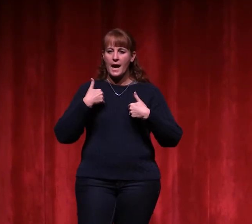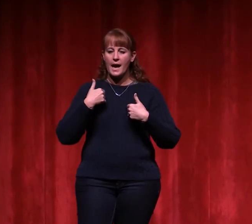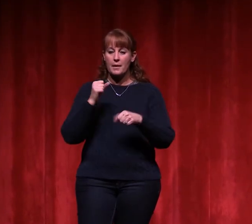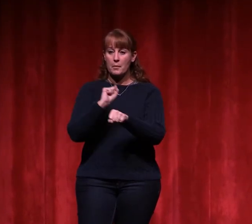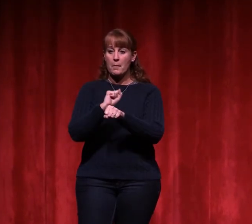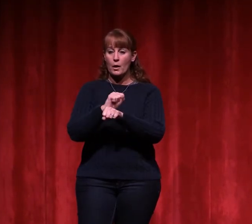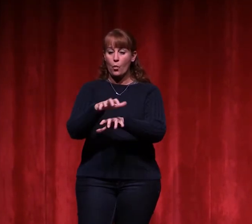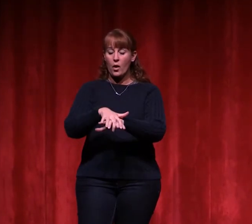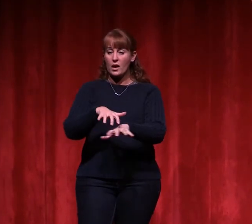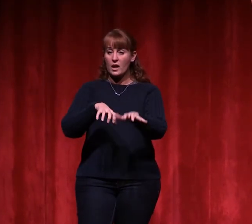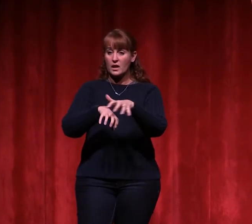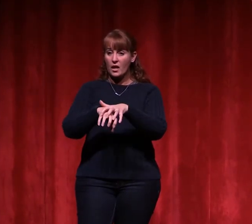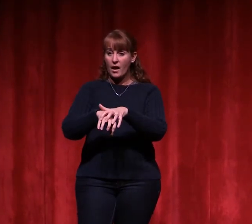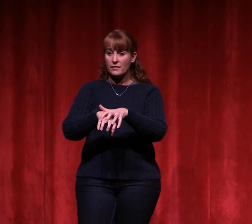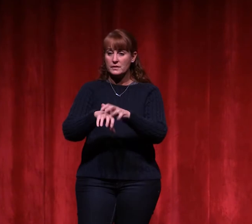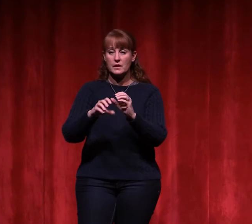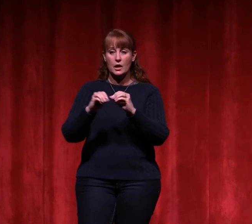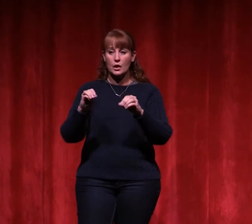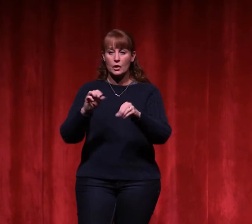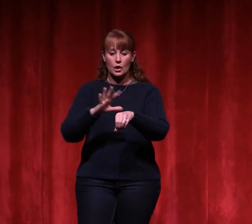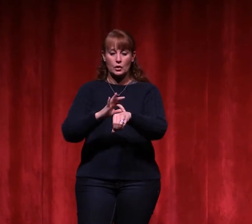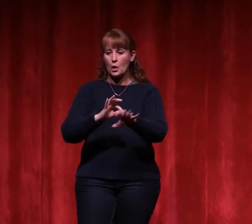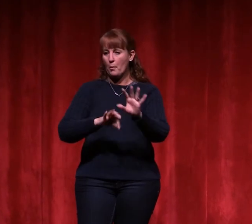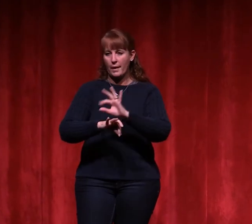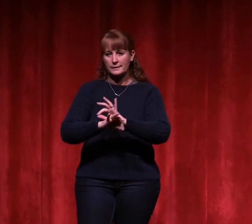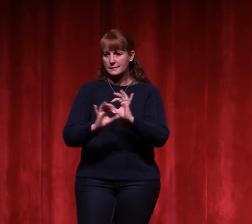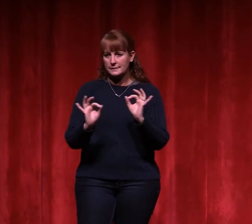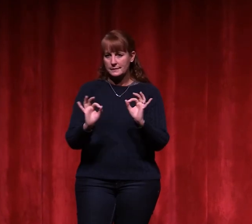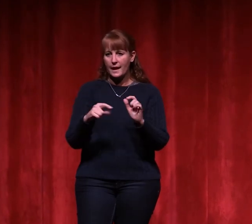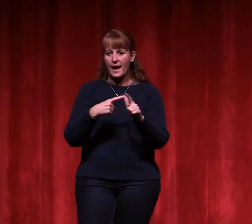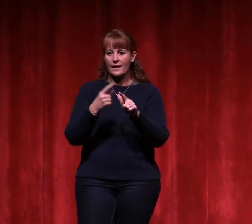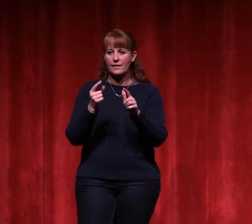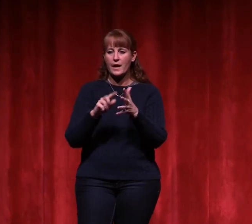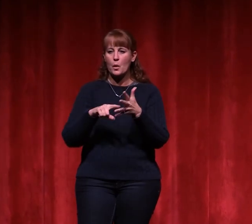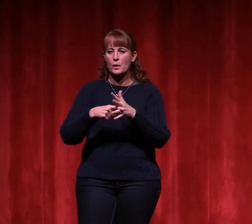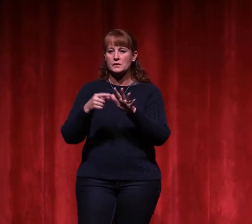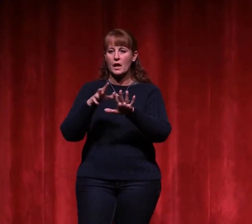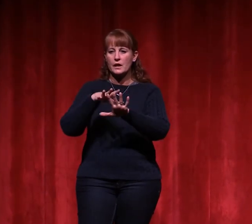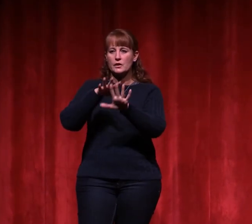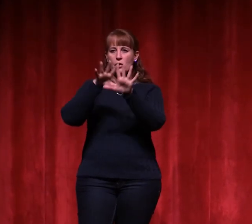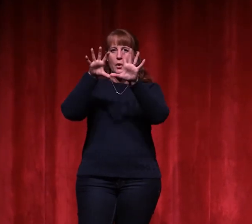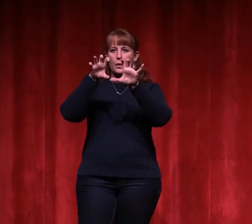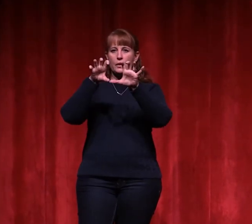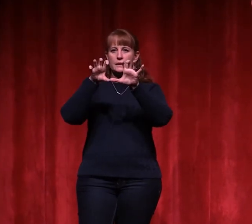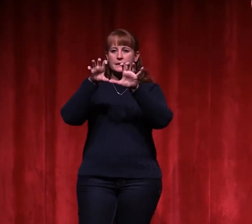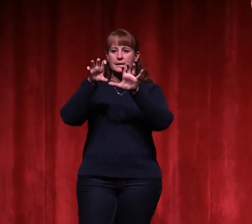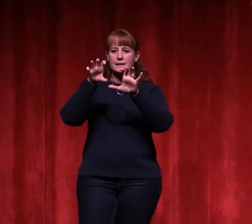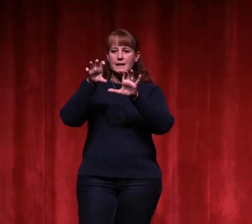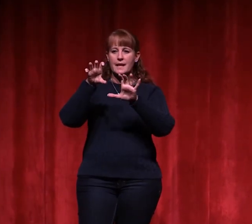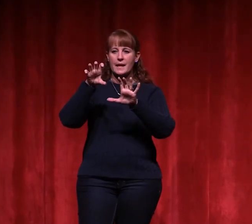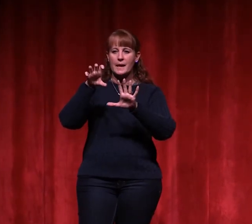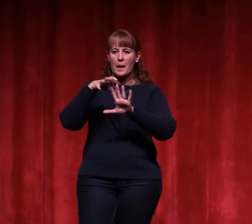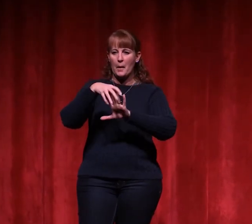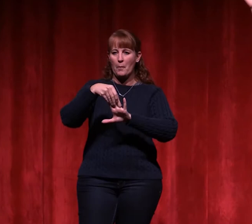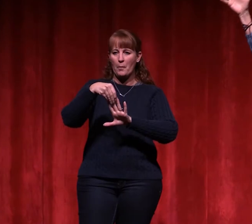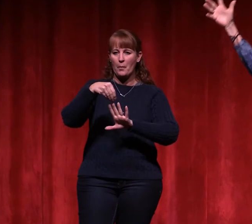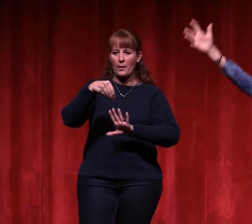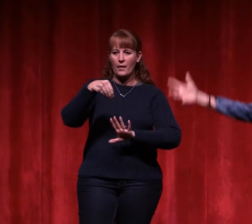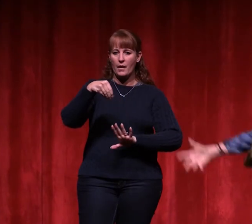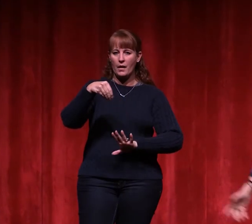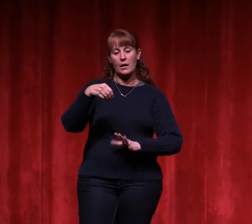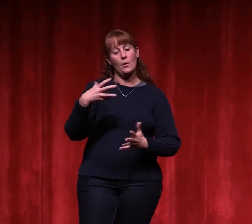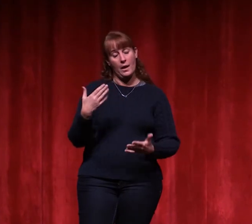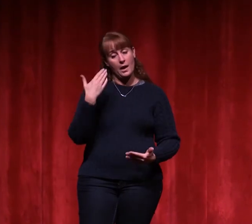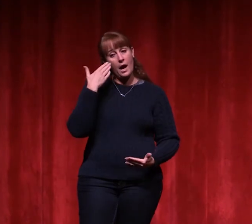gloves that had no buttons on them, and they were beginning to slip. Well,